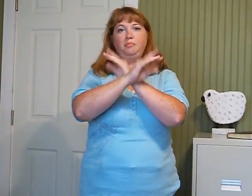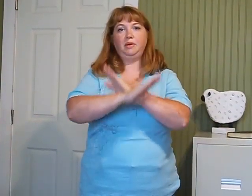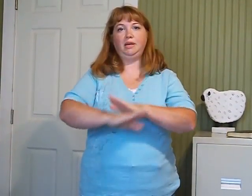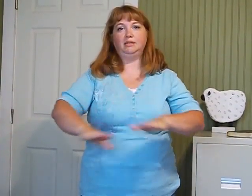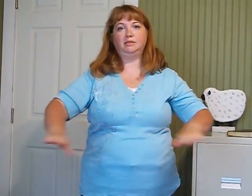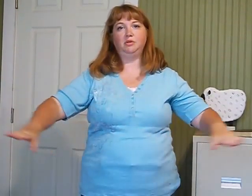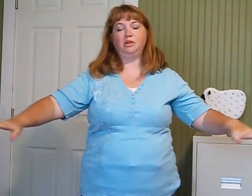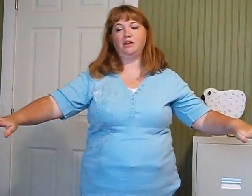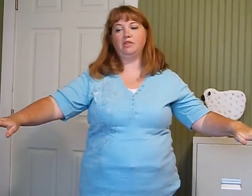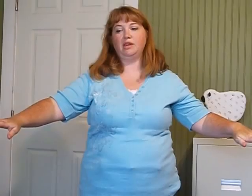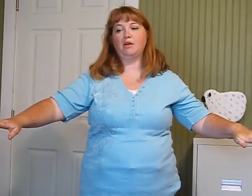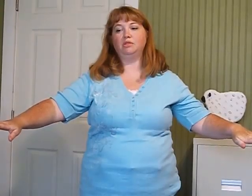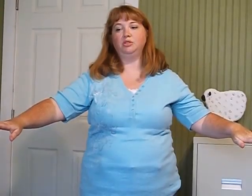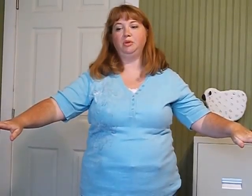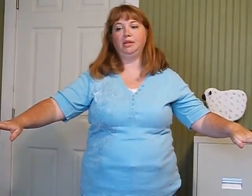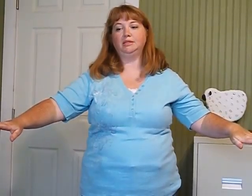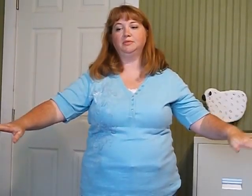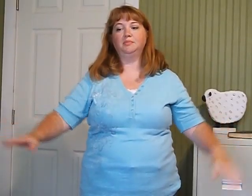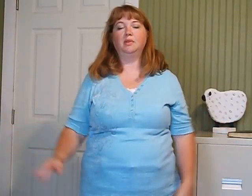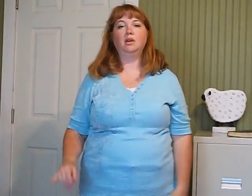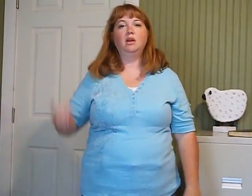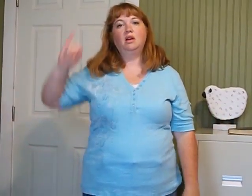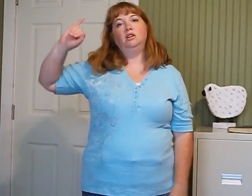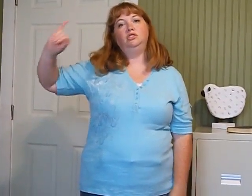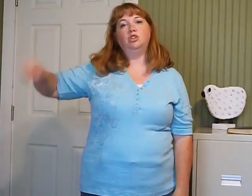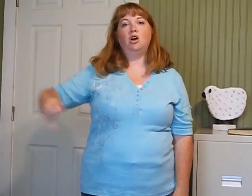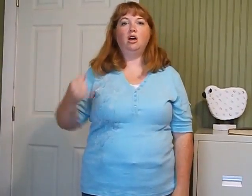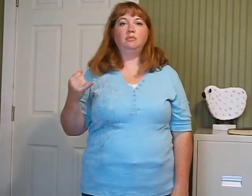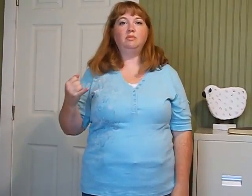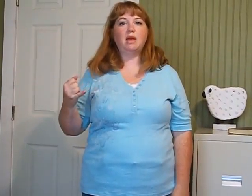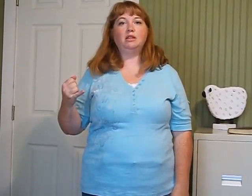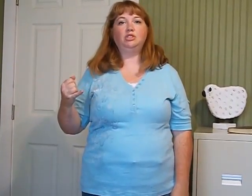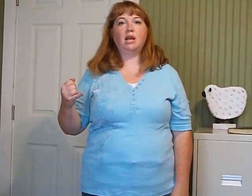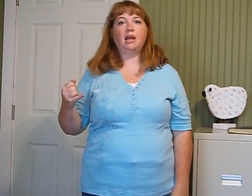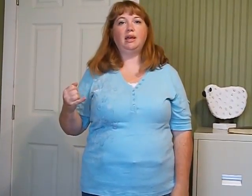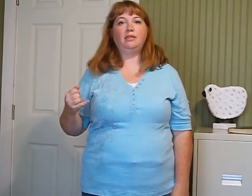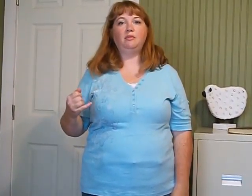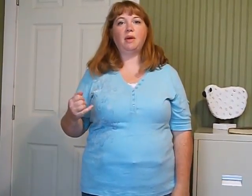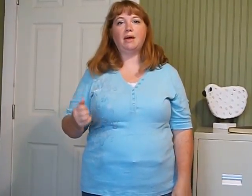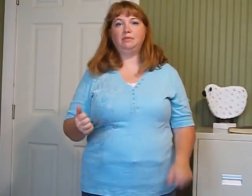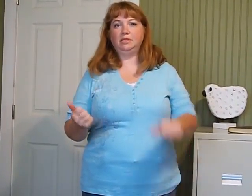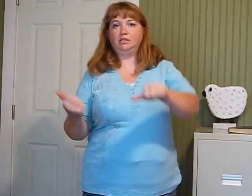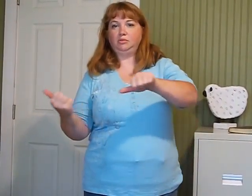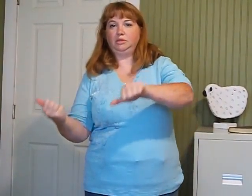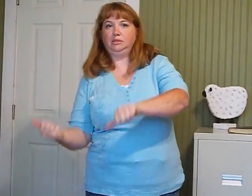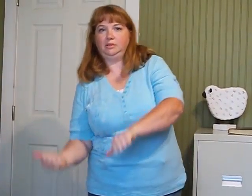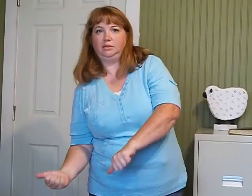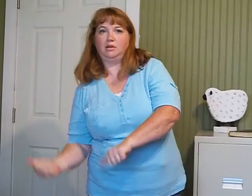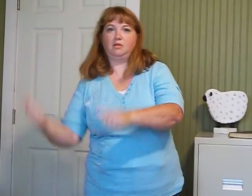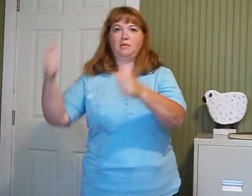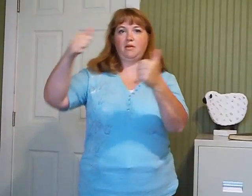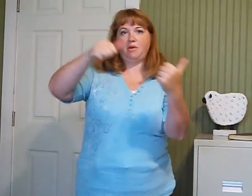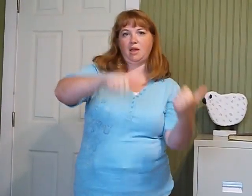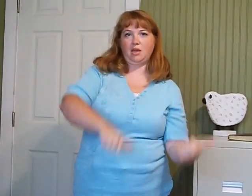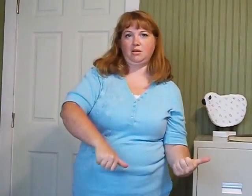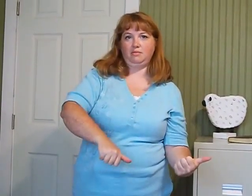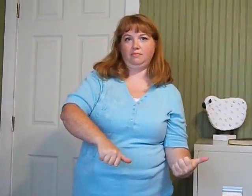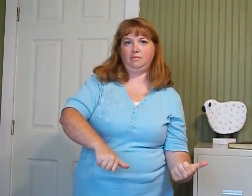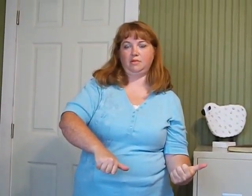making peace, smoothing everything out with 2 P's. John, we make a J. The Baptist, we dunk them that way and